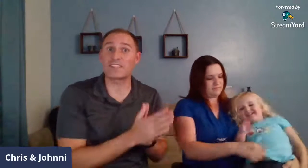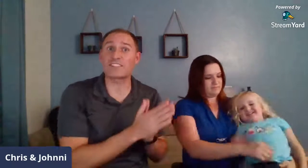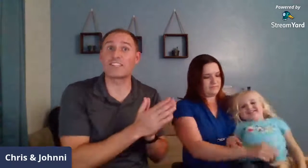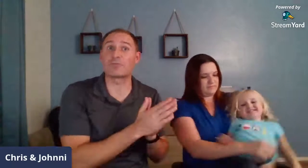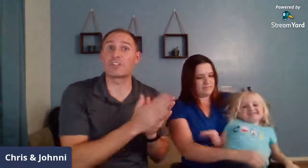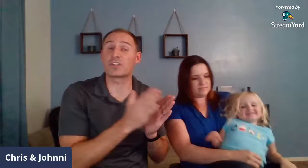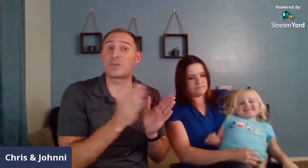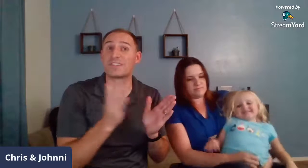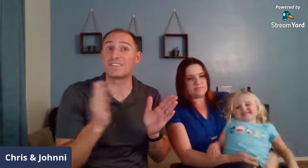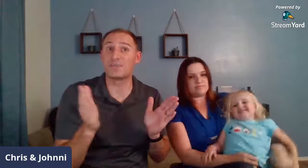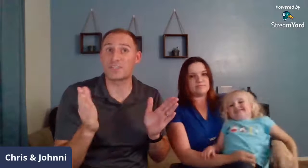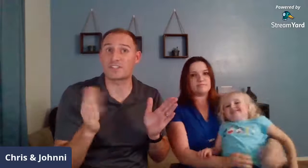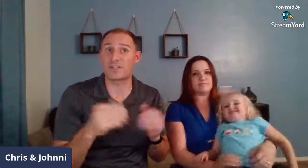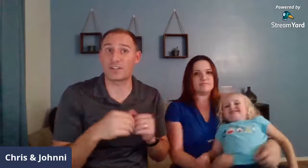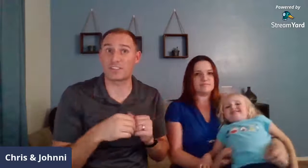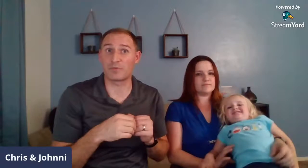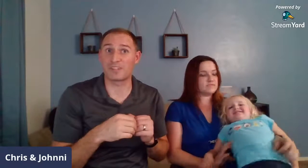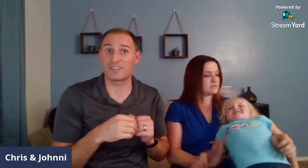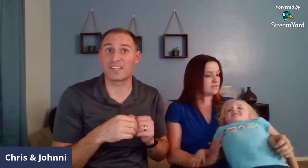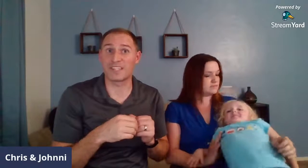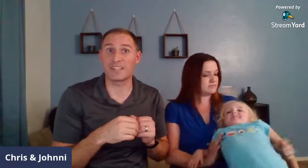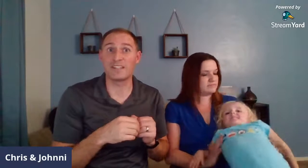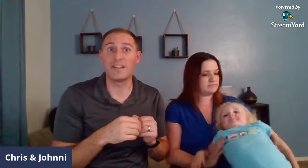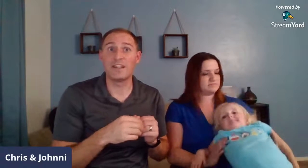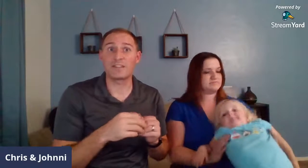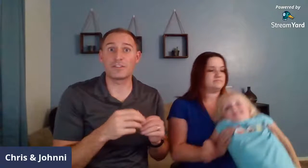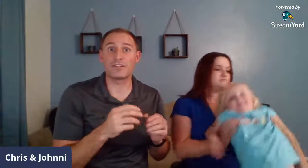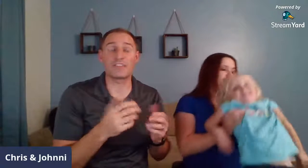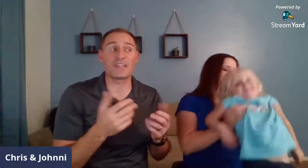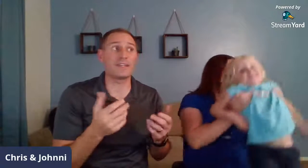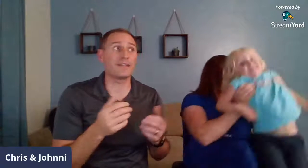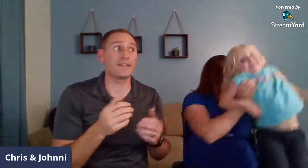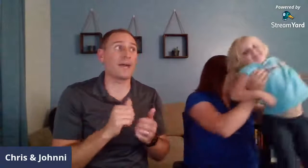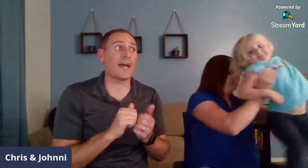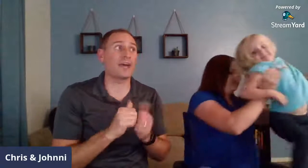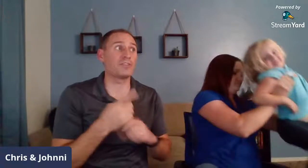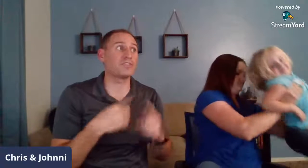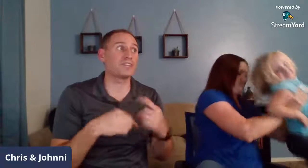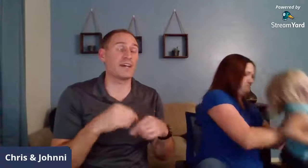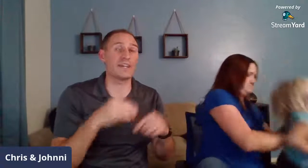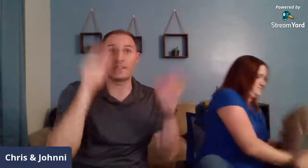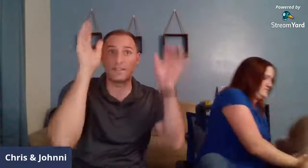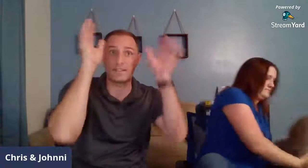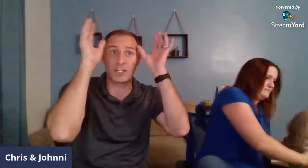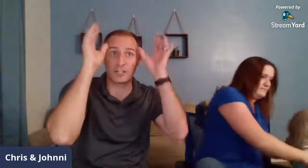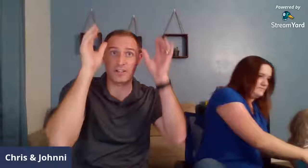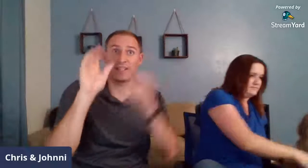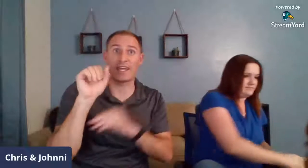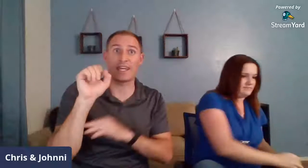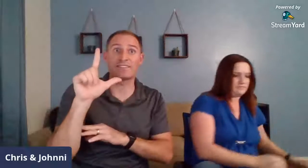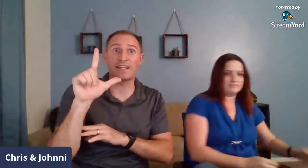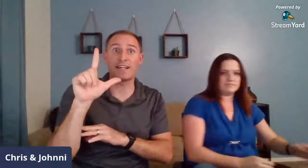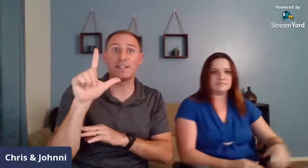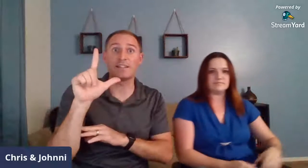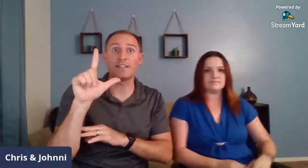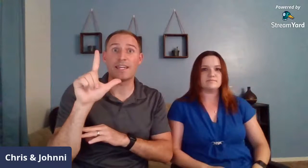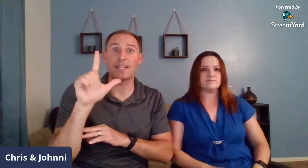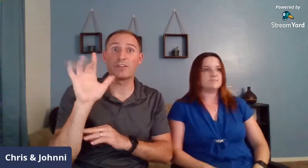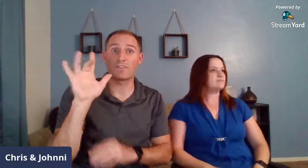actually a really good way to see a bunch of various ways of signing it. So you say, how do you sign deer in ASL, and go to the